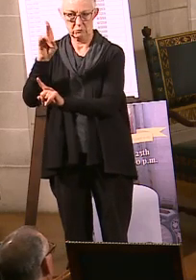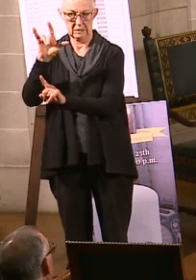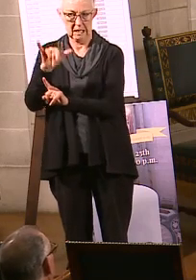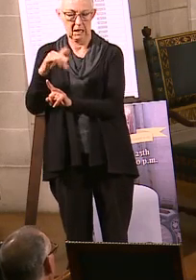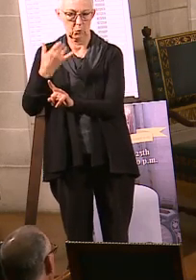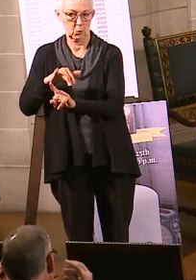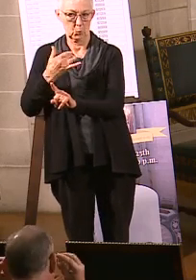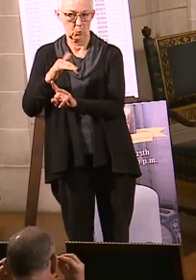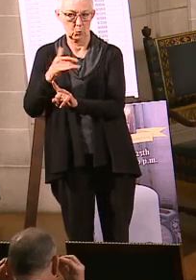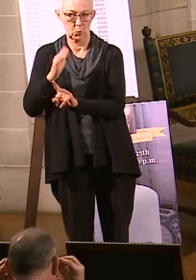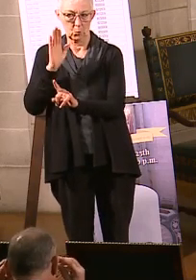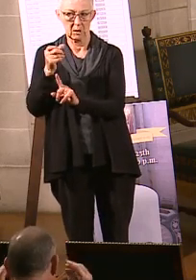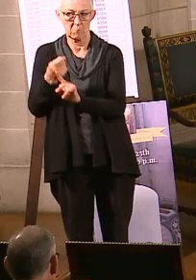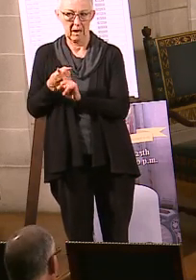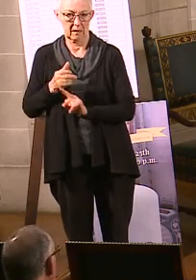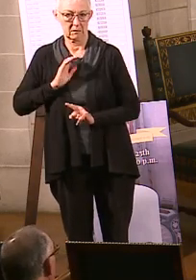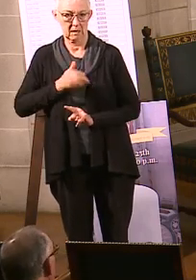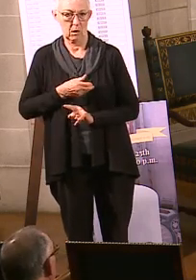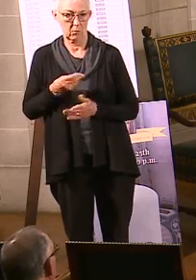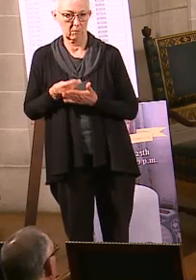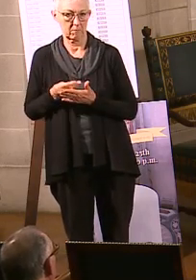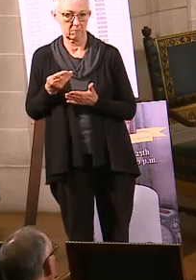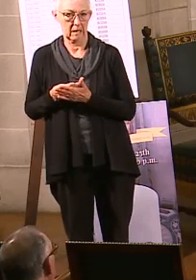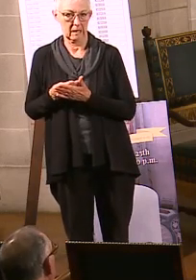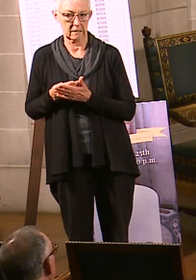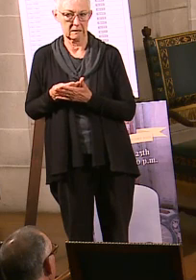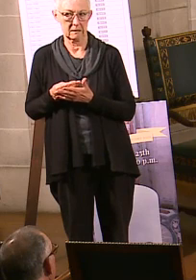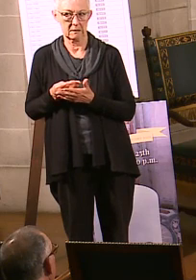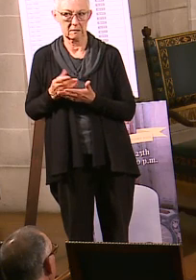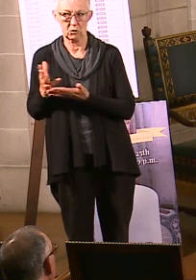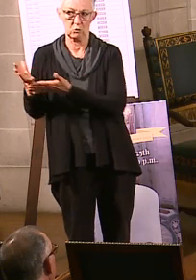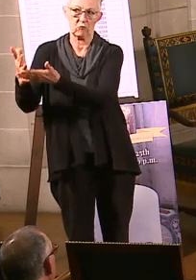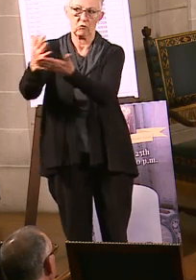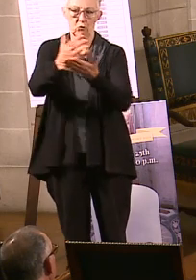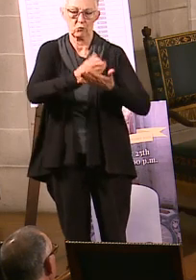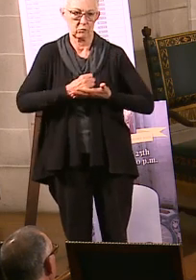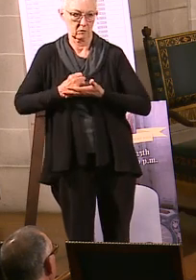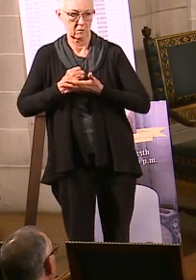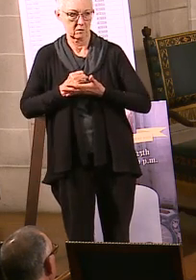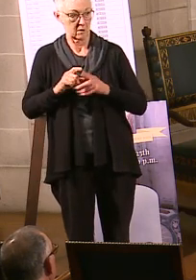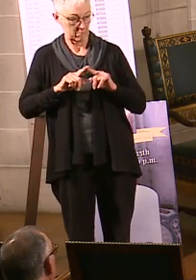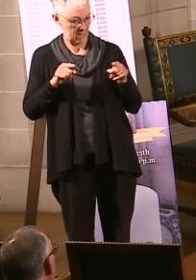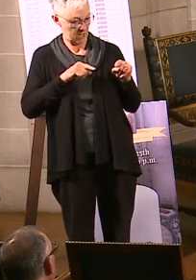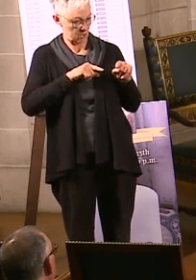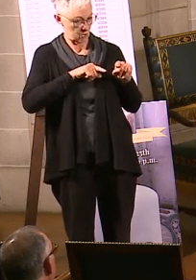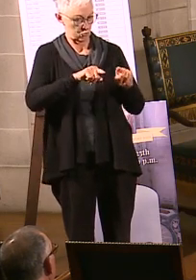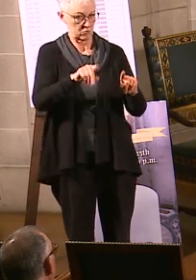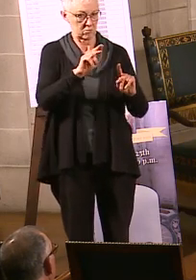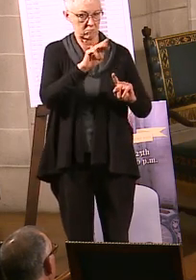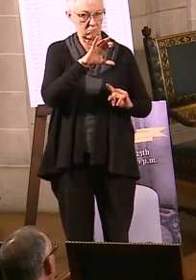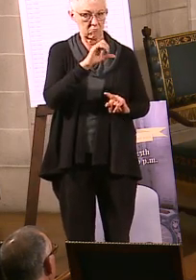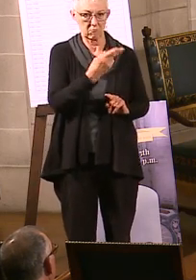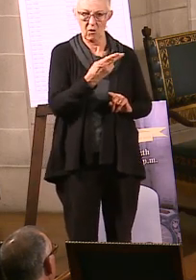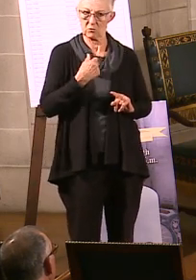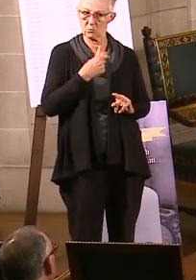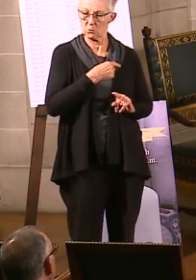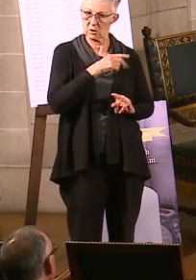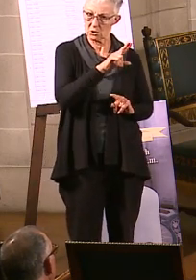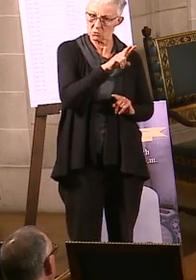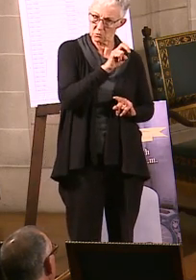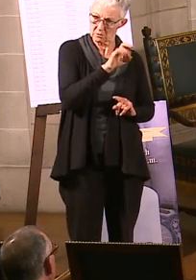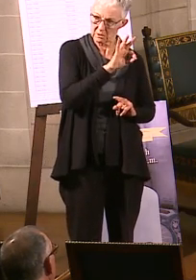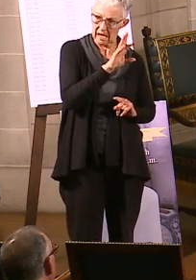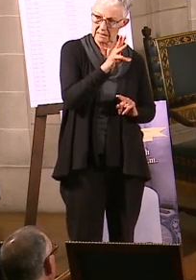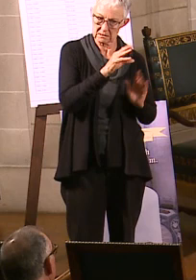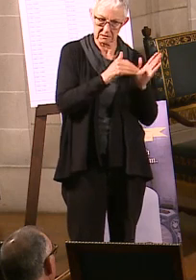certainly impacts what's going to happen this fiscal year. But I would also remind people that as we were going through March, we were about $296 million ahead